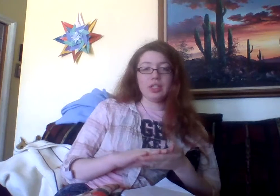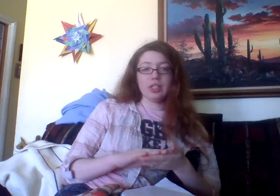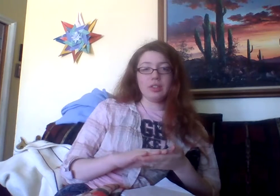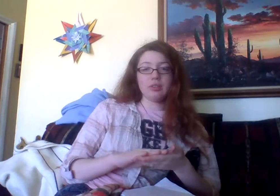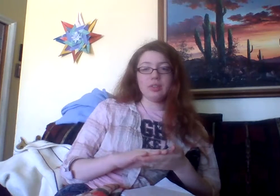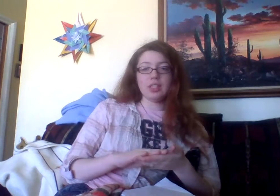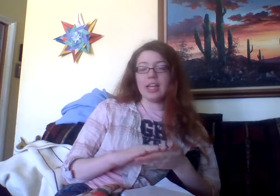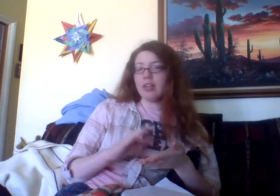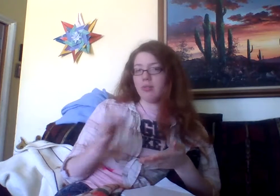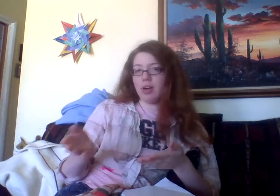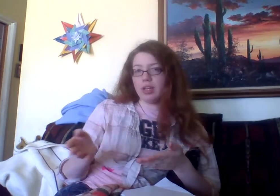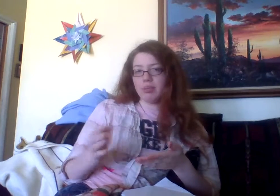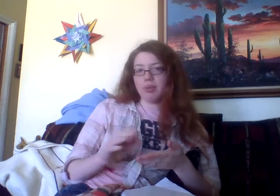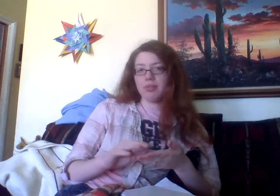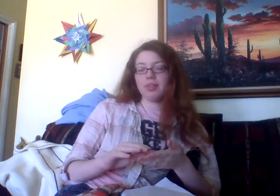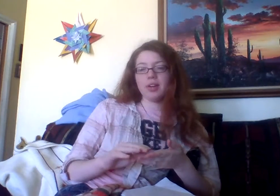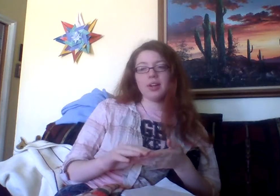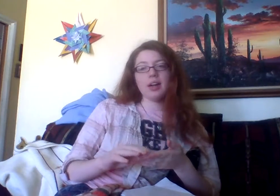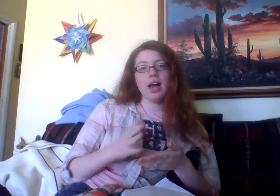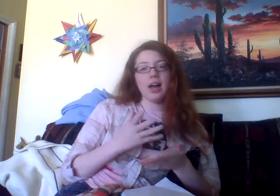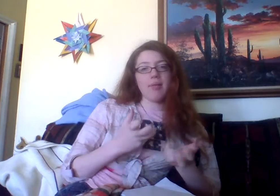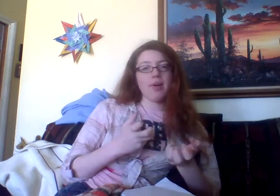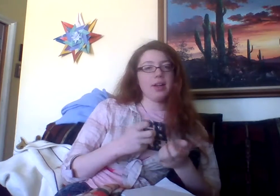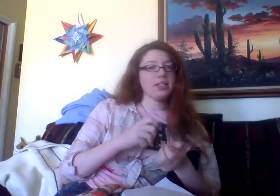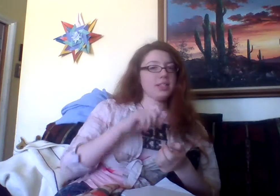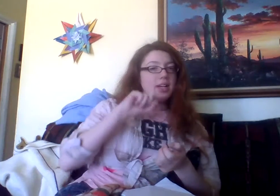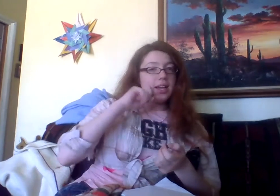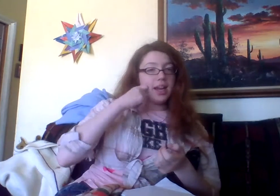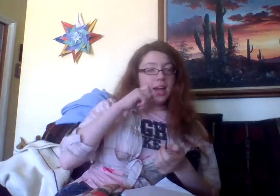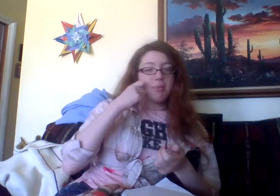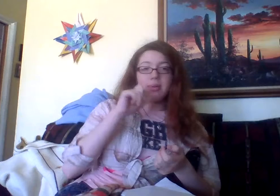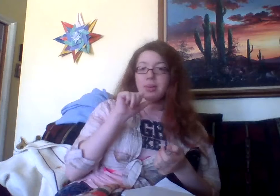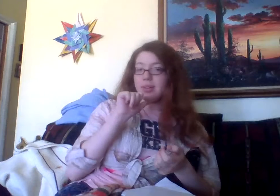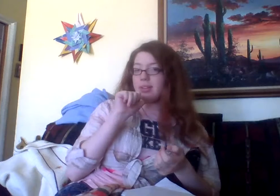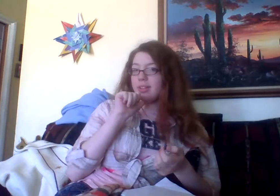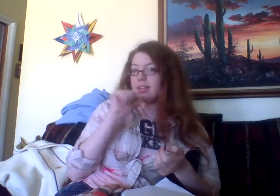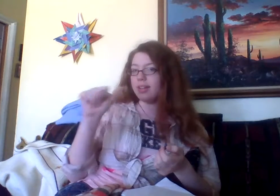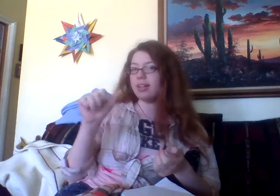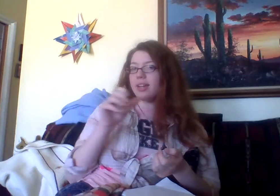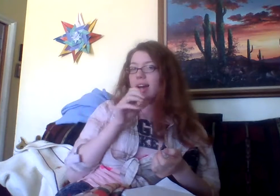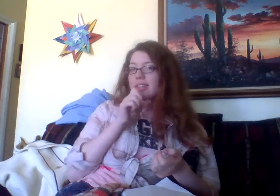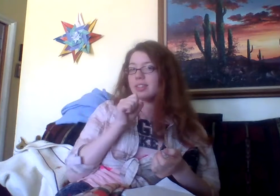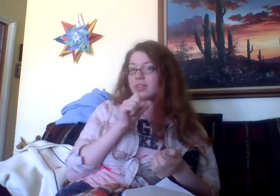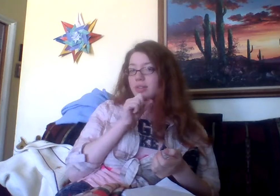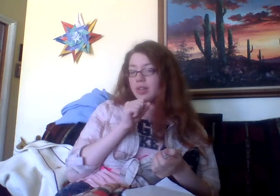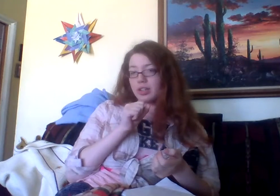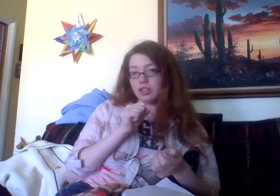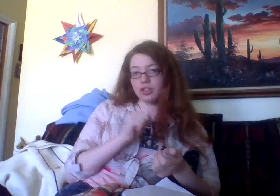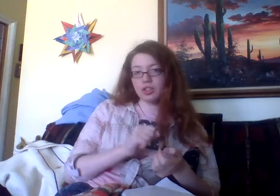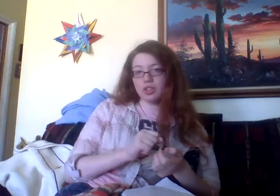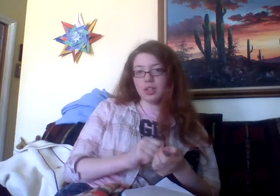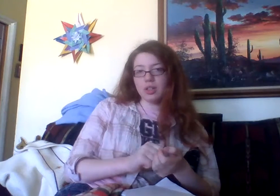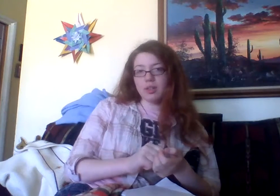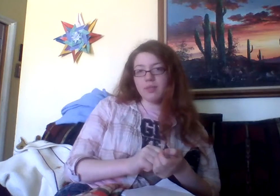to say what you prefer. I want an apple, not an orange.